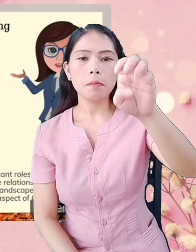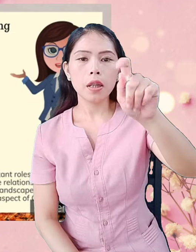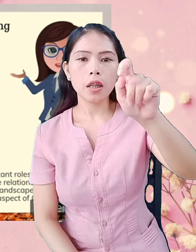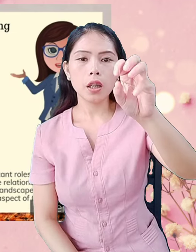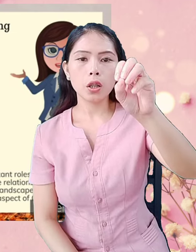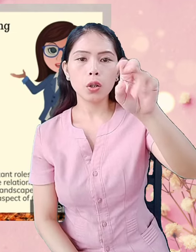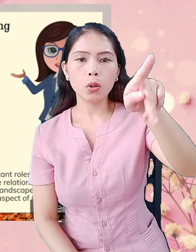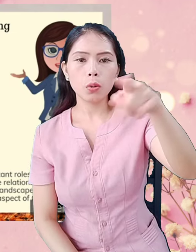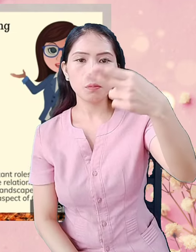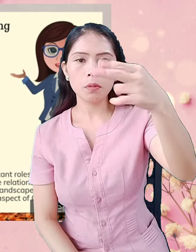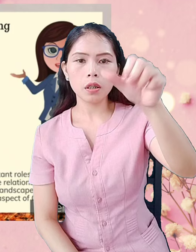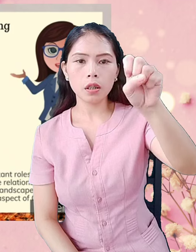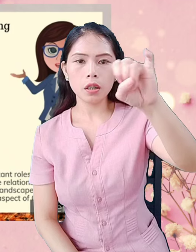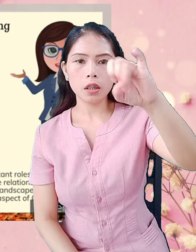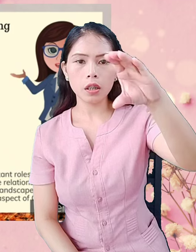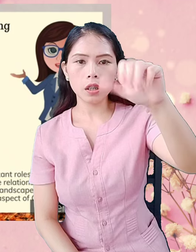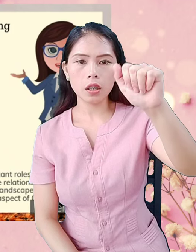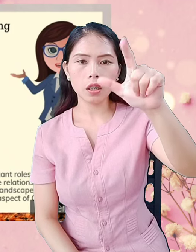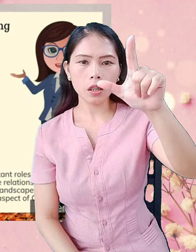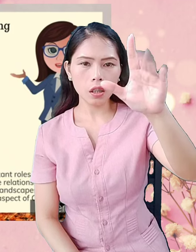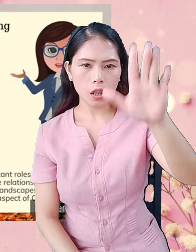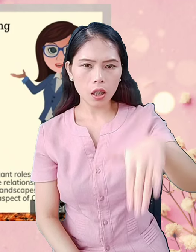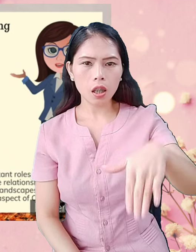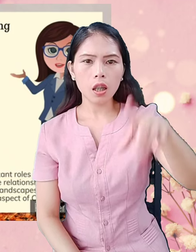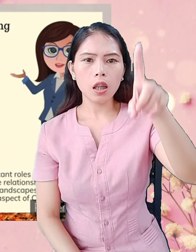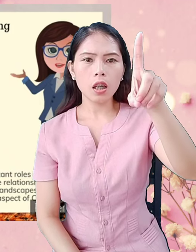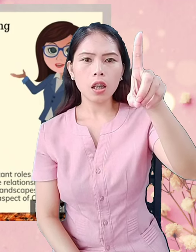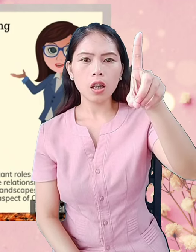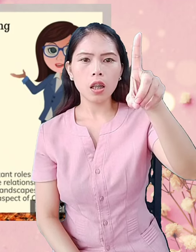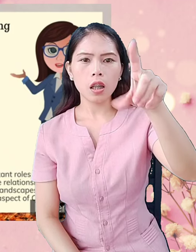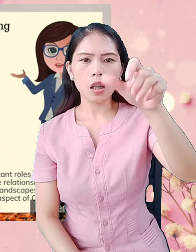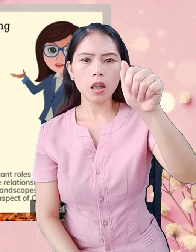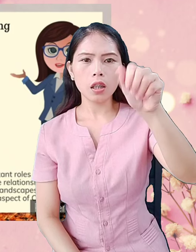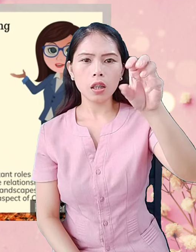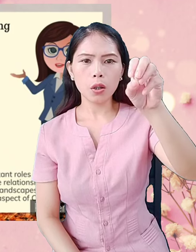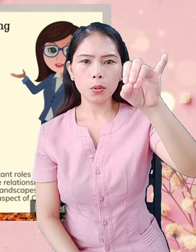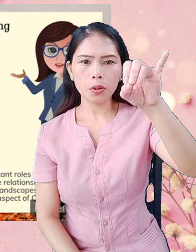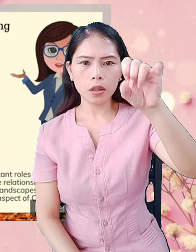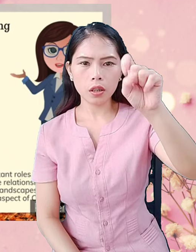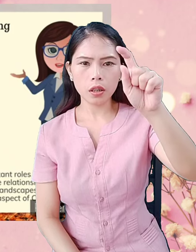This might be called the metaphysical